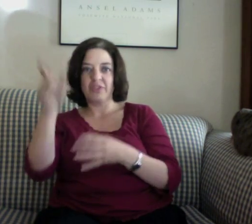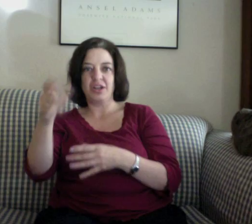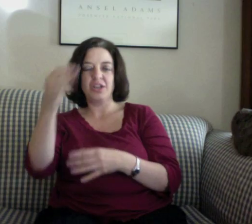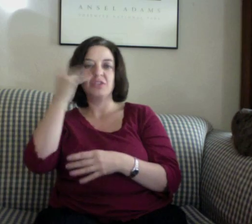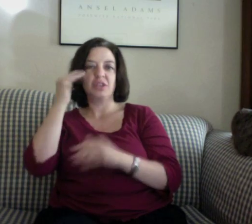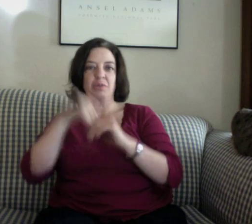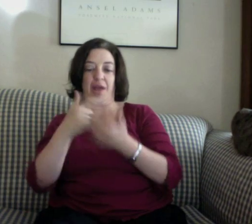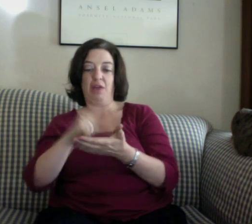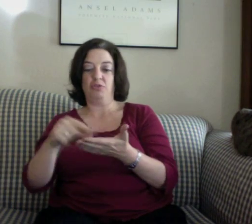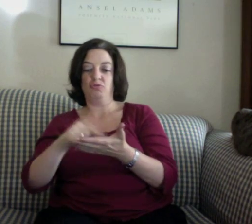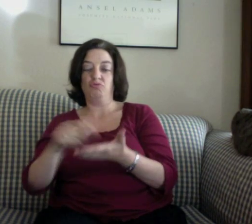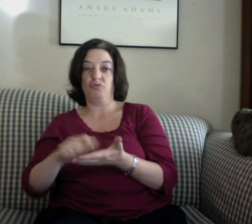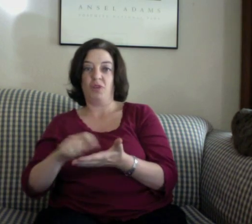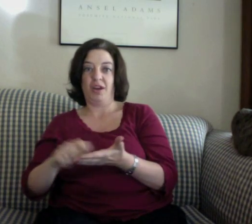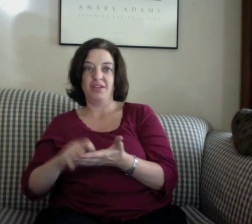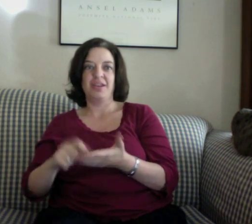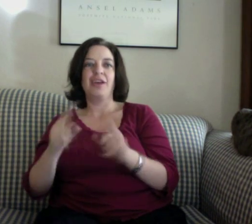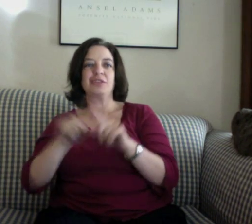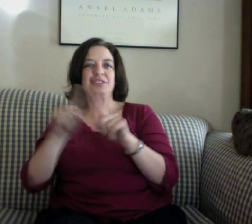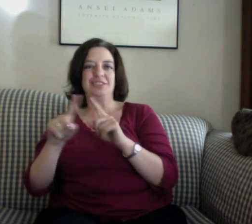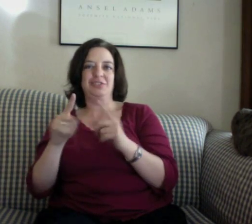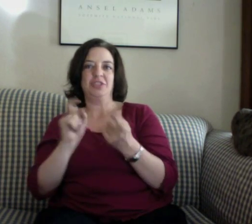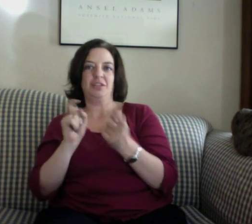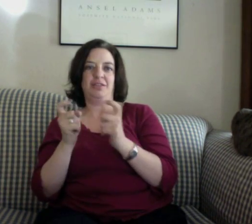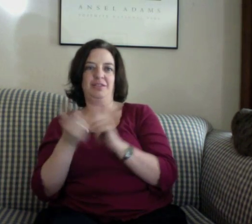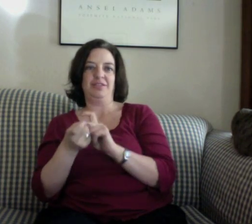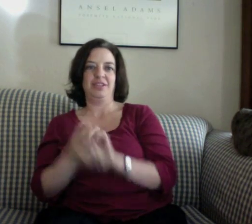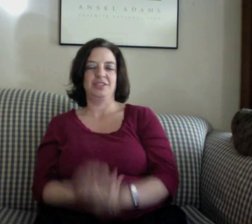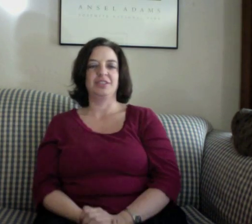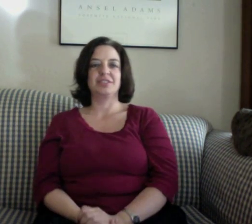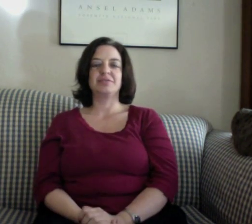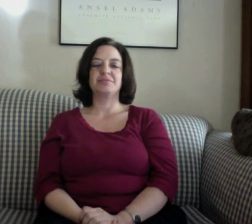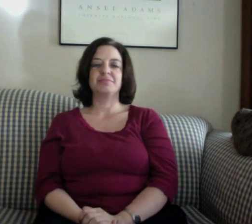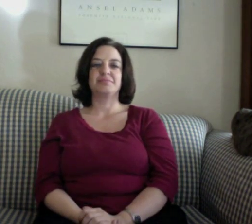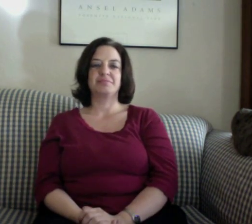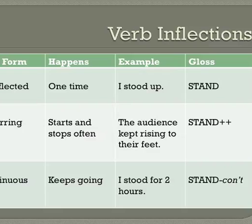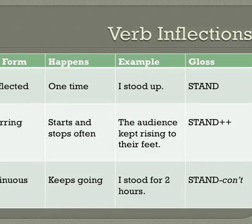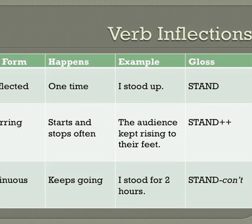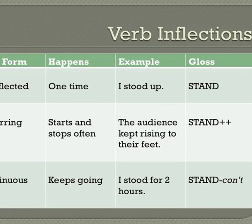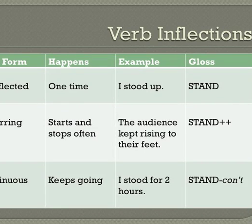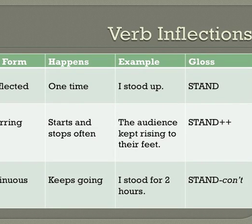Here's some more information you need to know about how to gloss those different kinds of inflections.